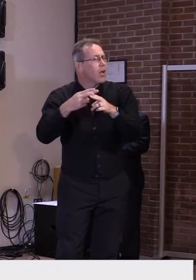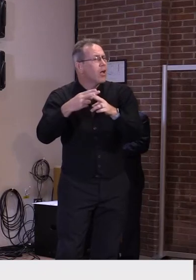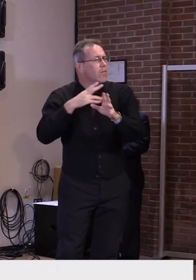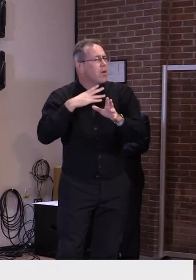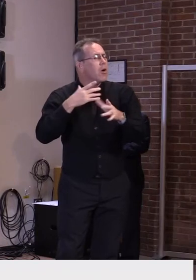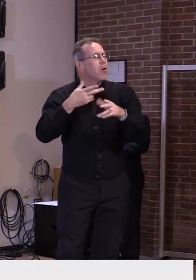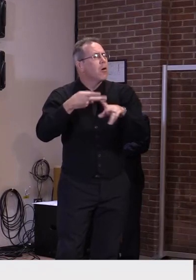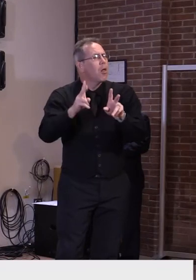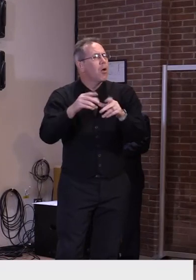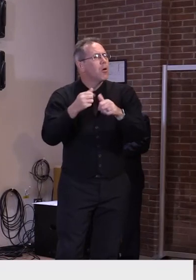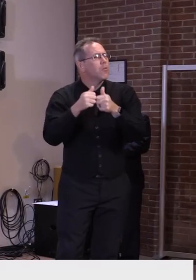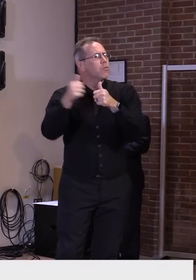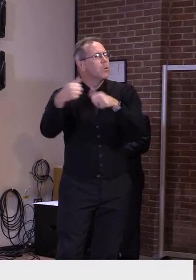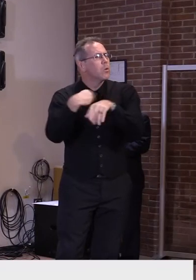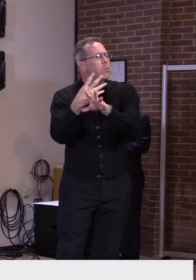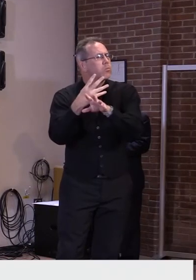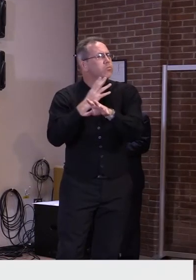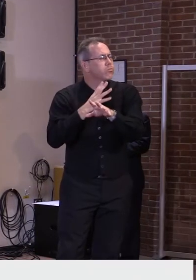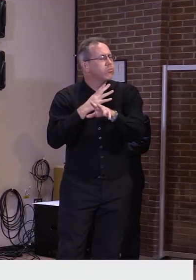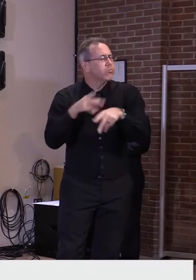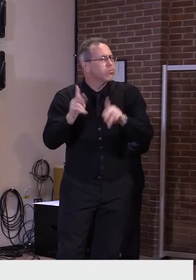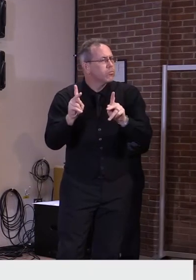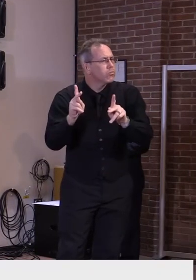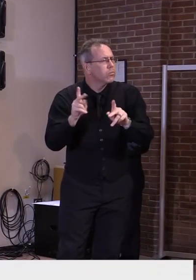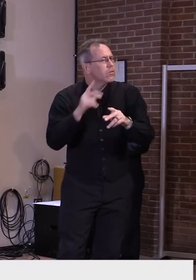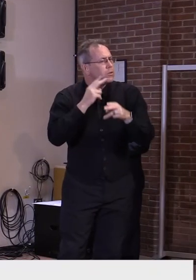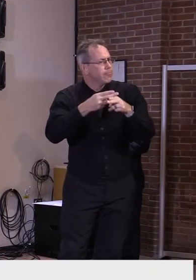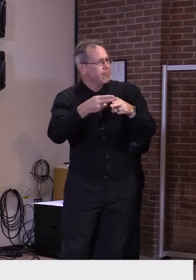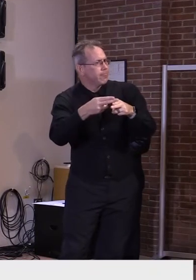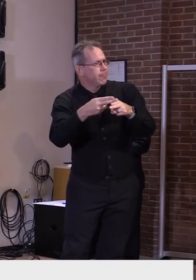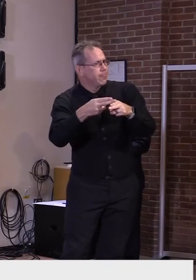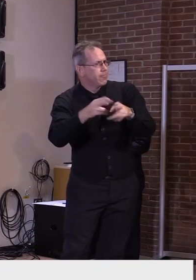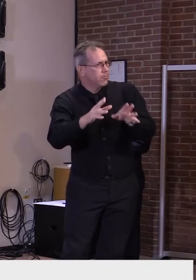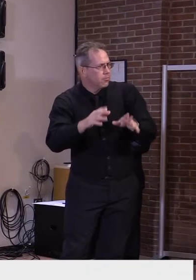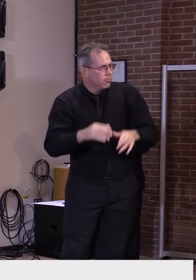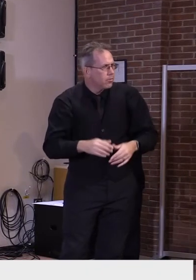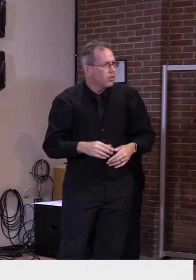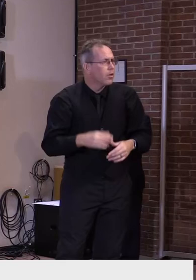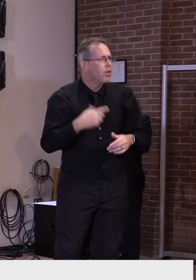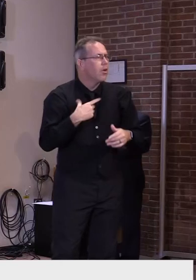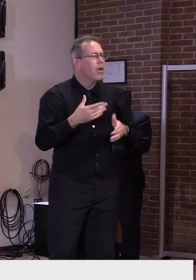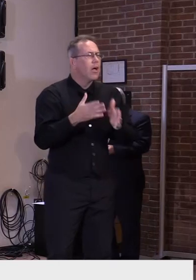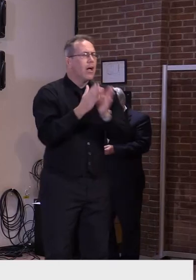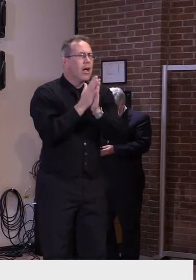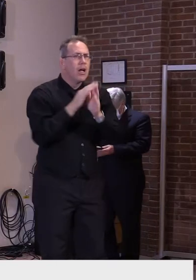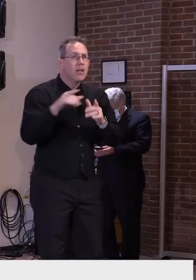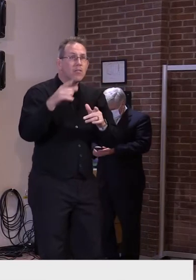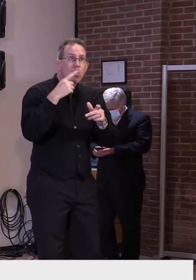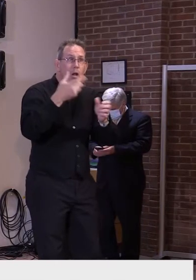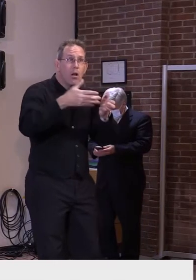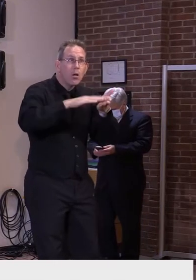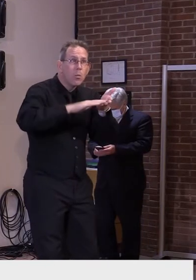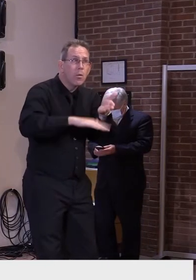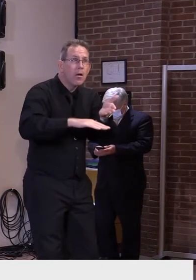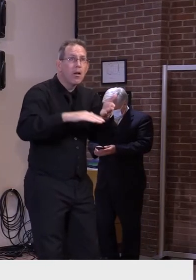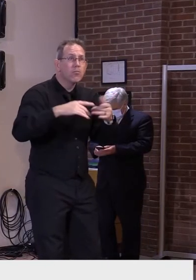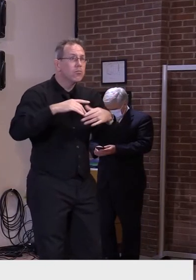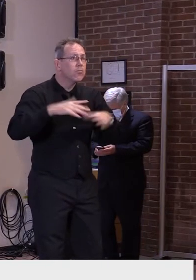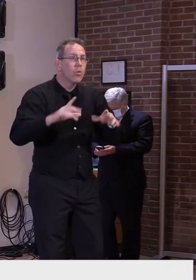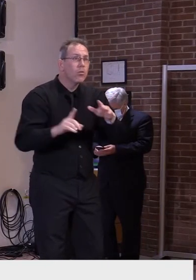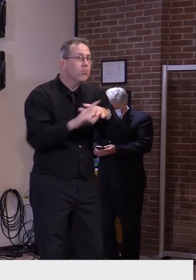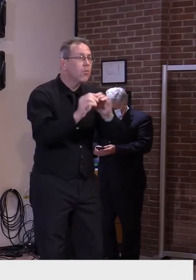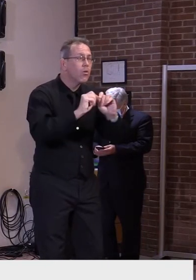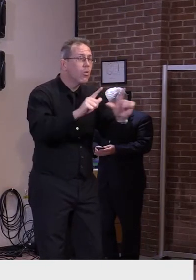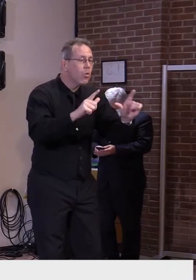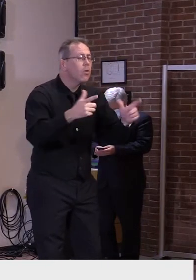and regulatory requirement, we are poised to have a waiver process, an expedited waiver process available starting around